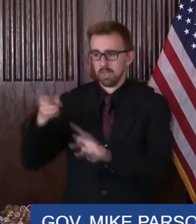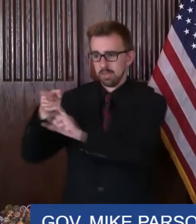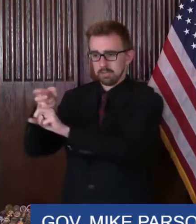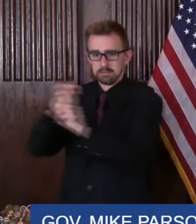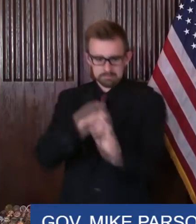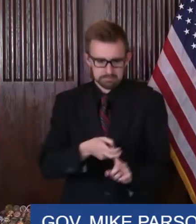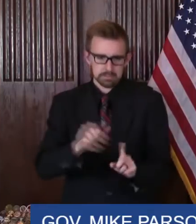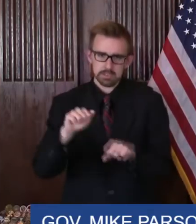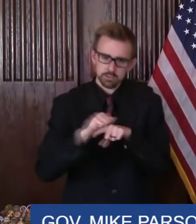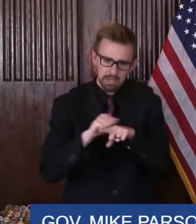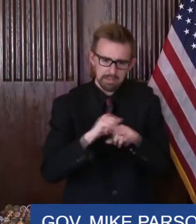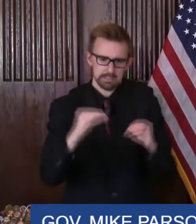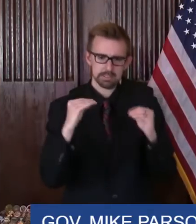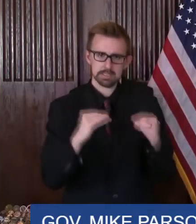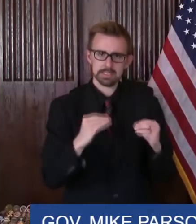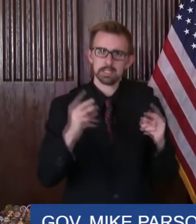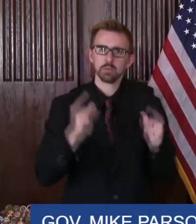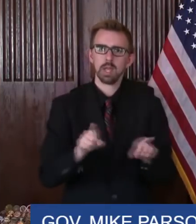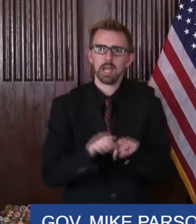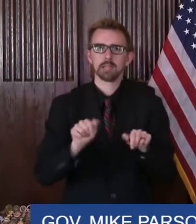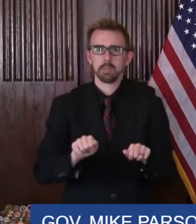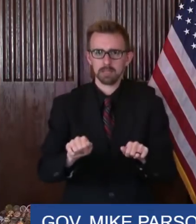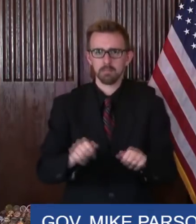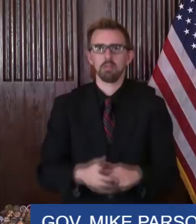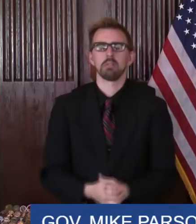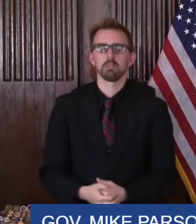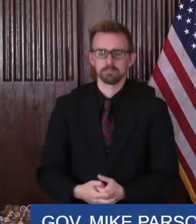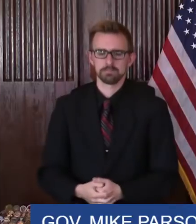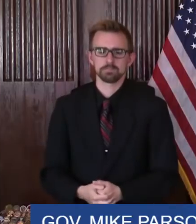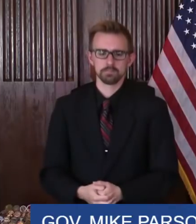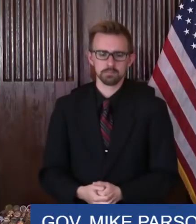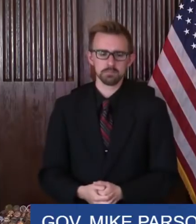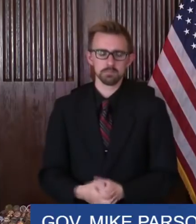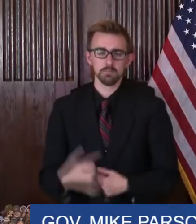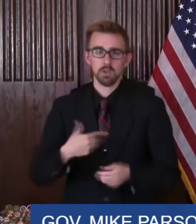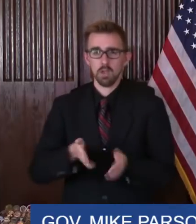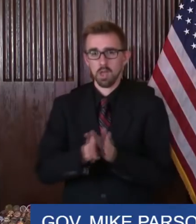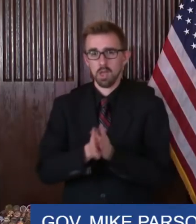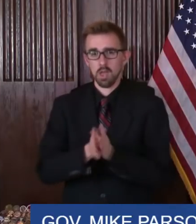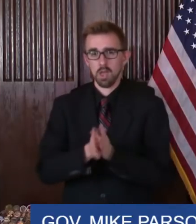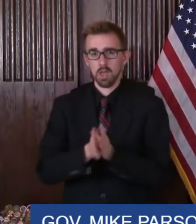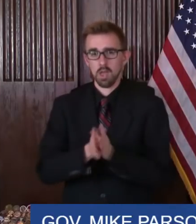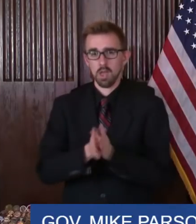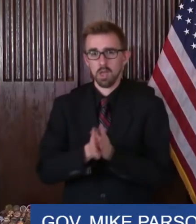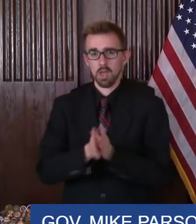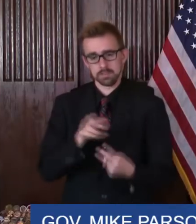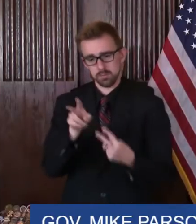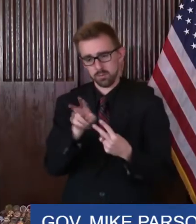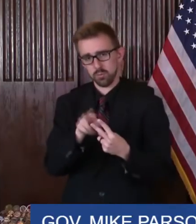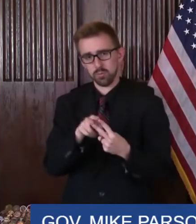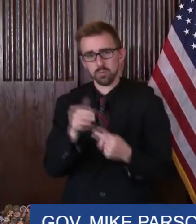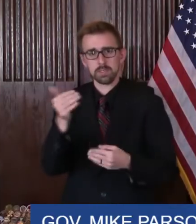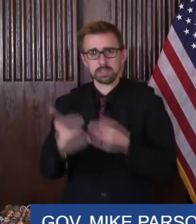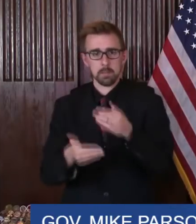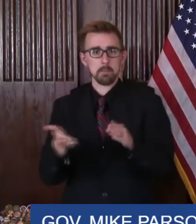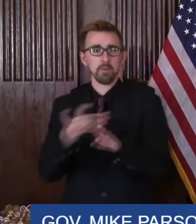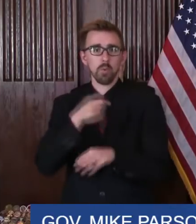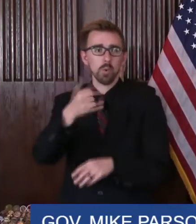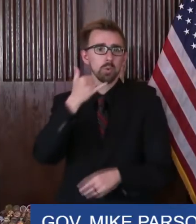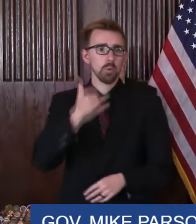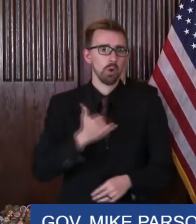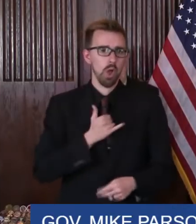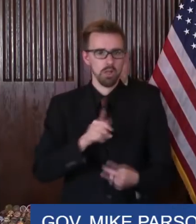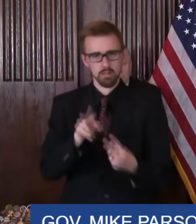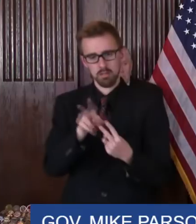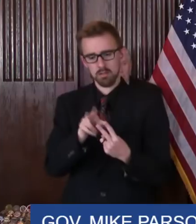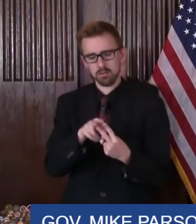possible to put them on the available lines. Let me ask you to please take these 2 steps before picking up the phone and calling